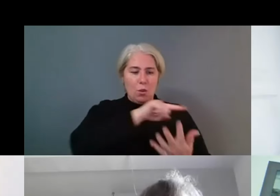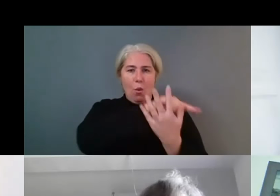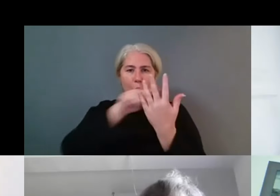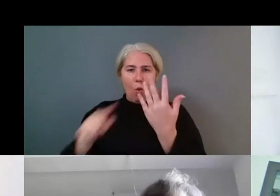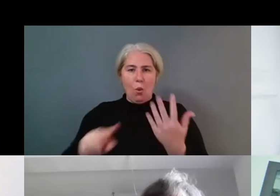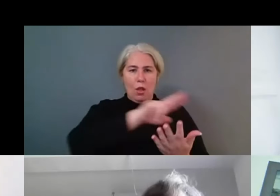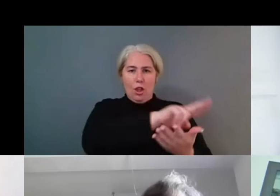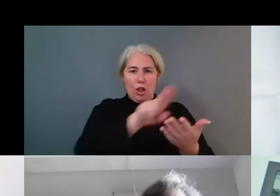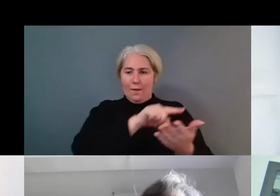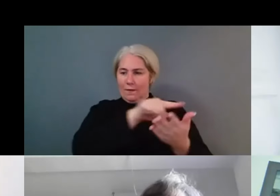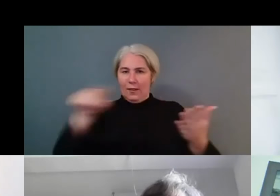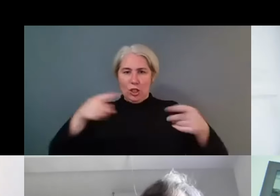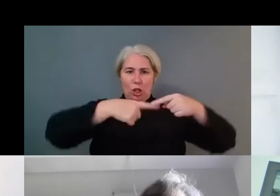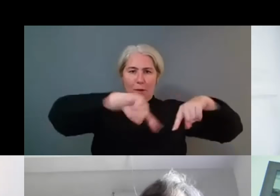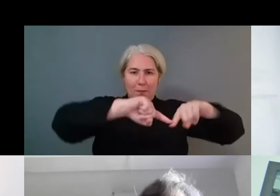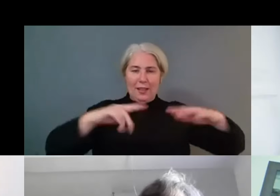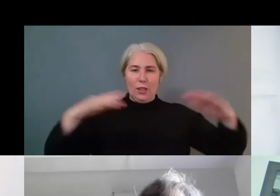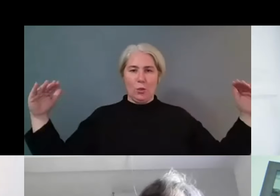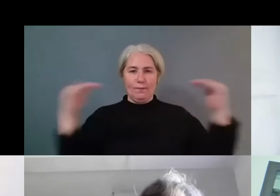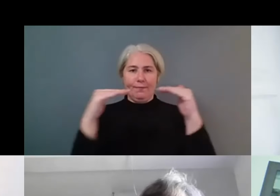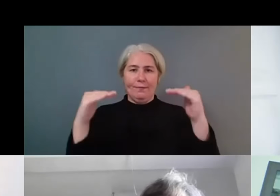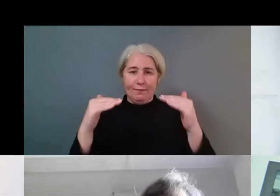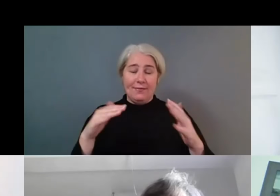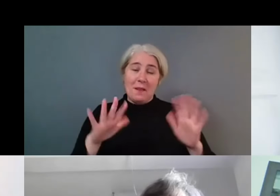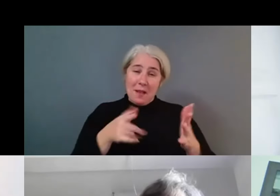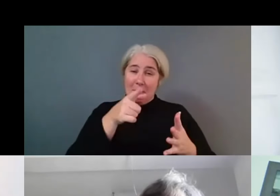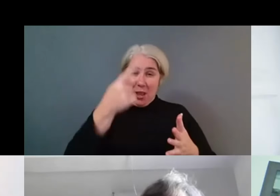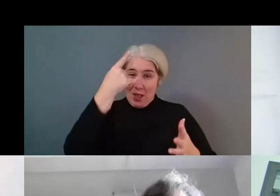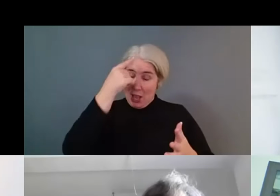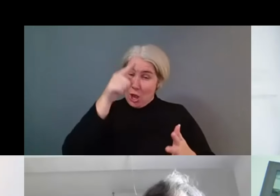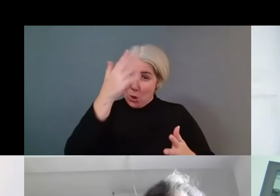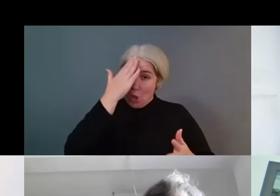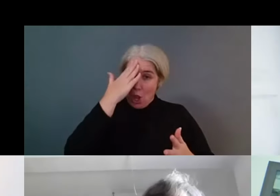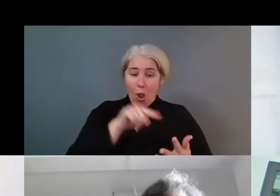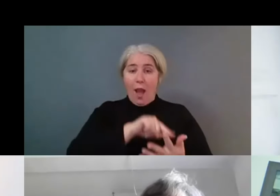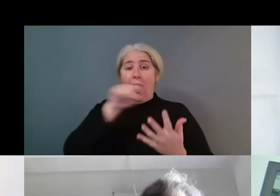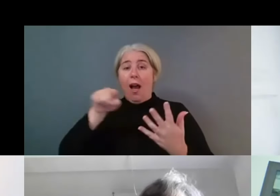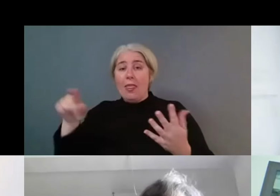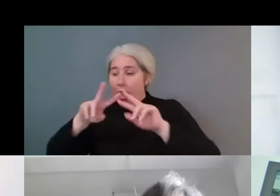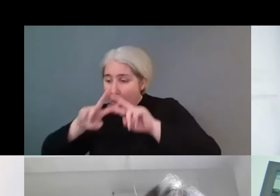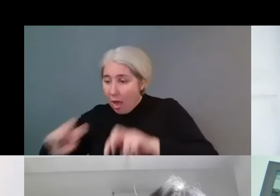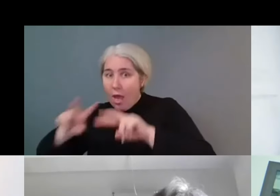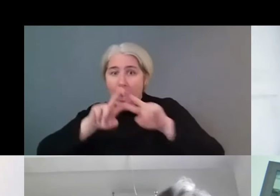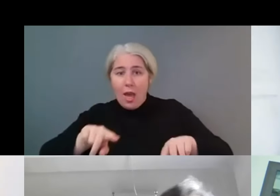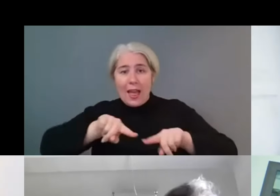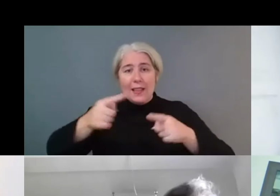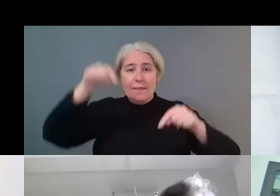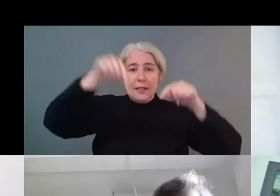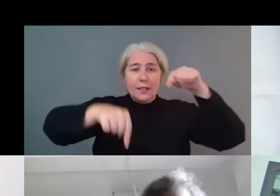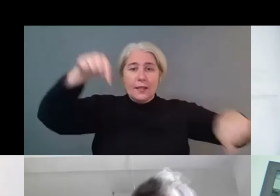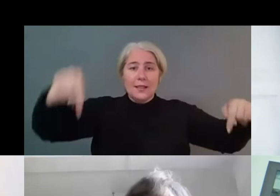not the case. If you research on some of the issues, there is a much variety in lots